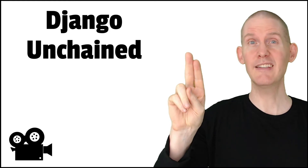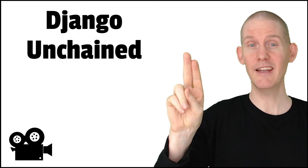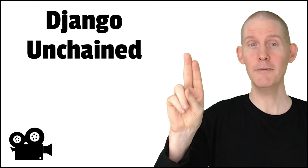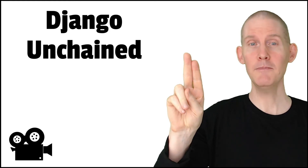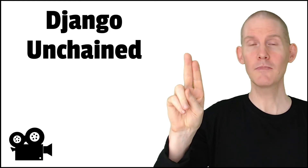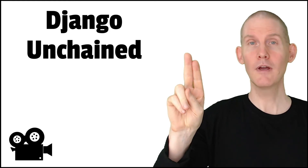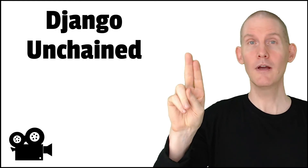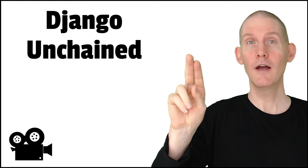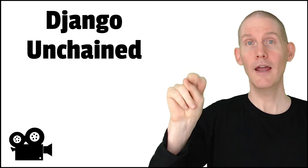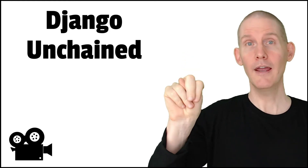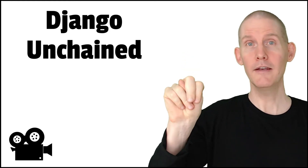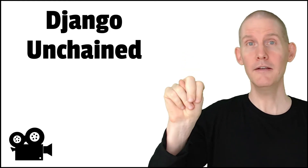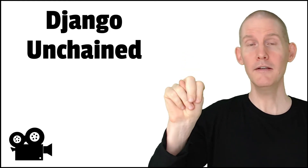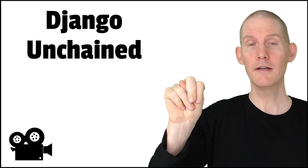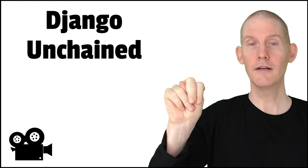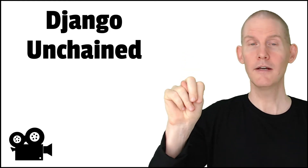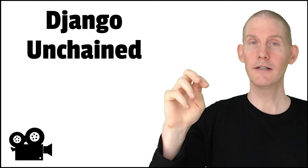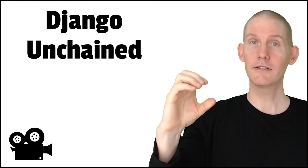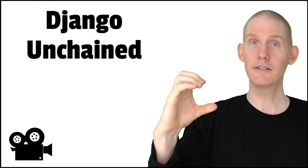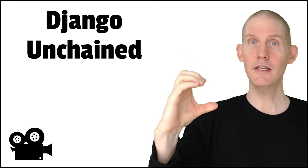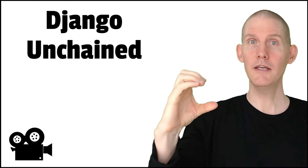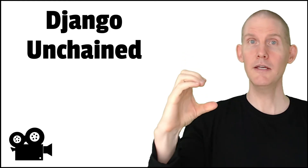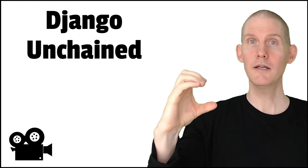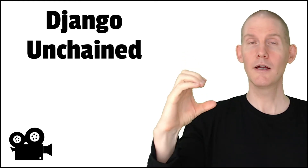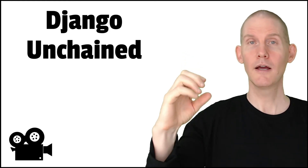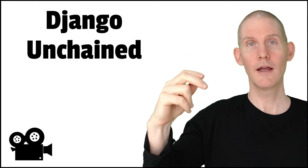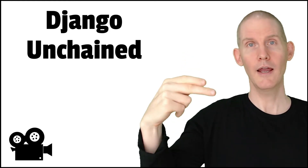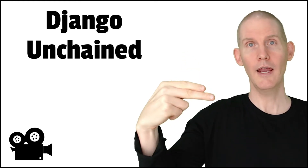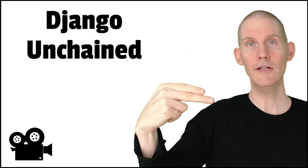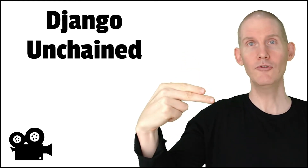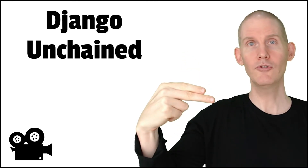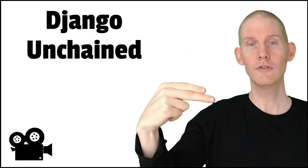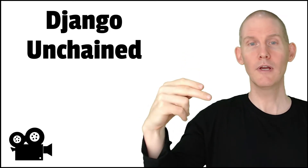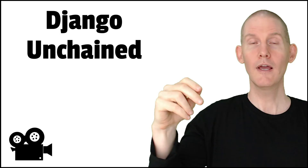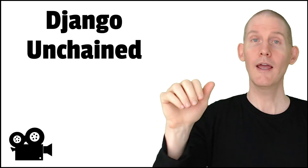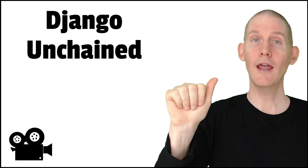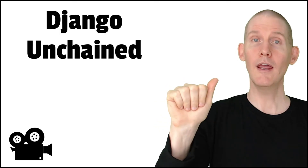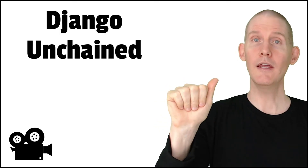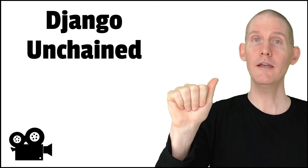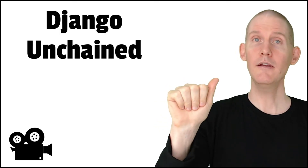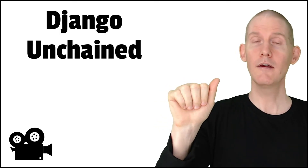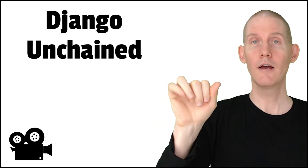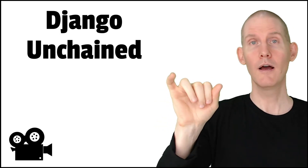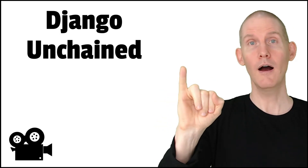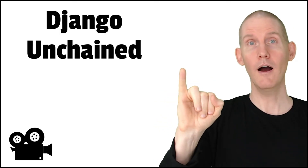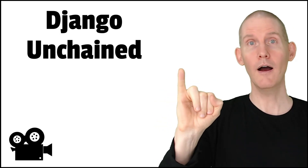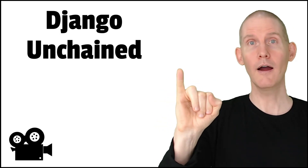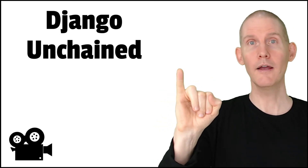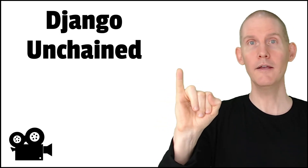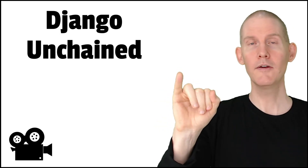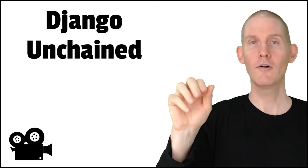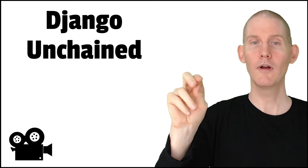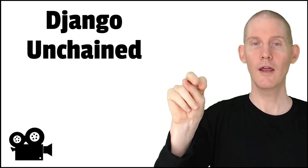name. N, C, H, A, I,